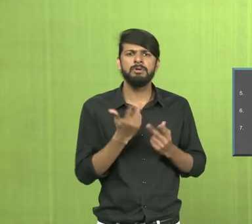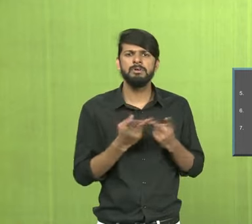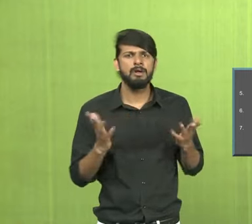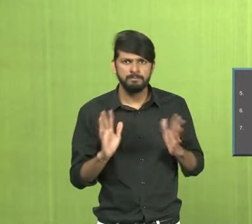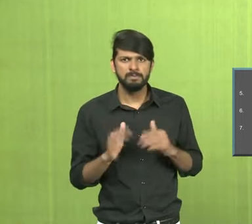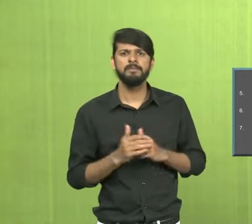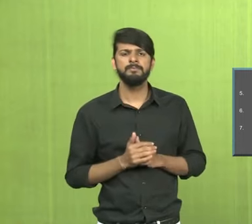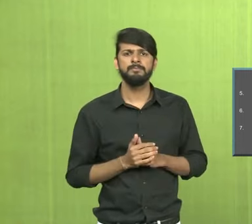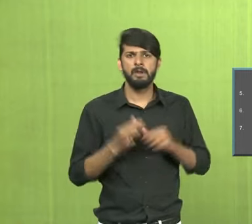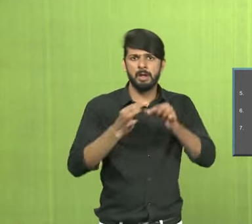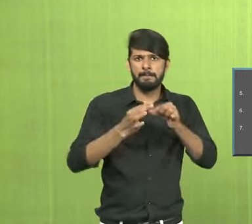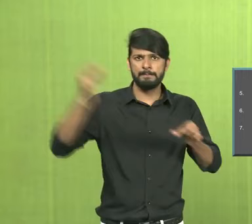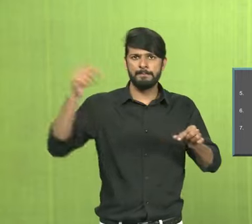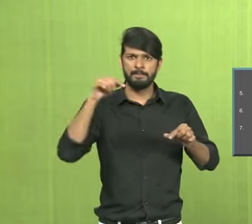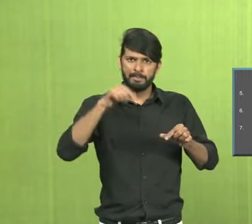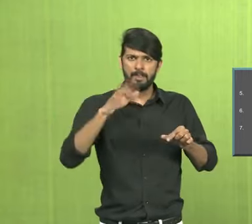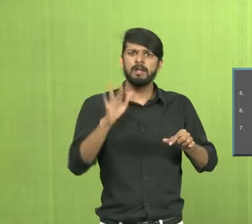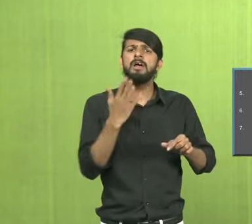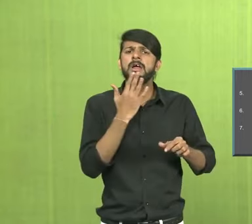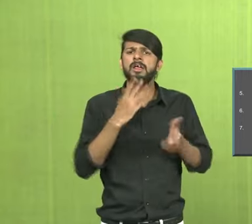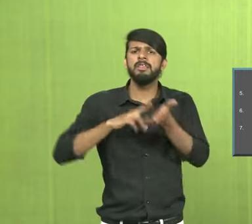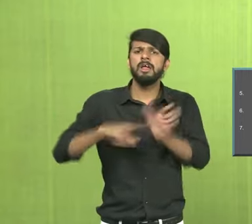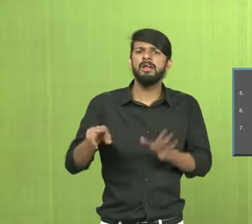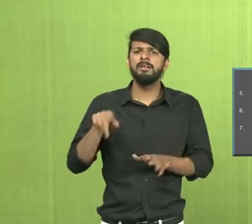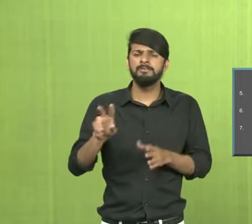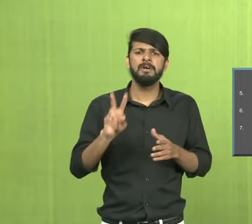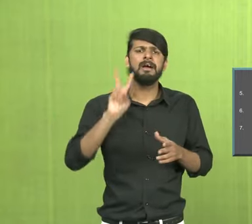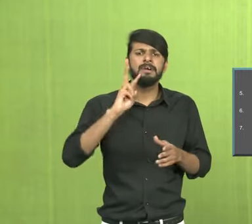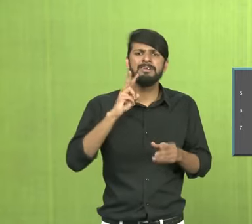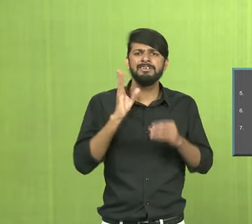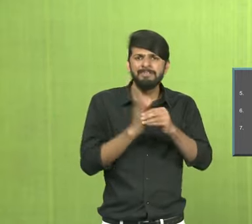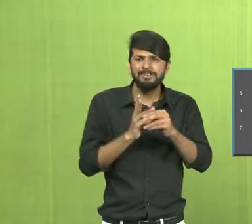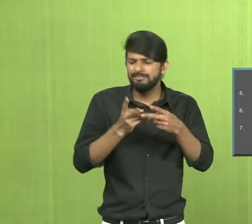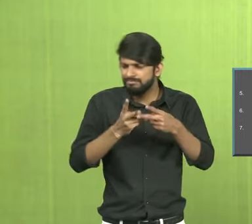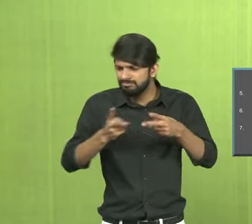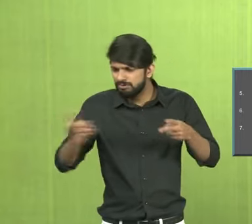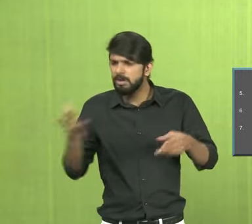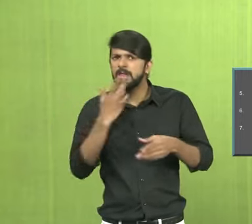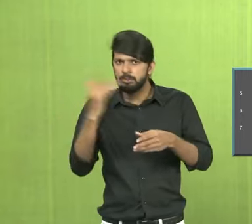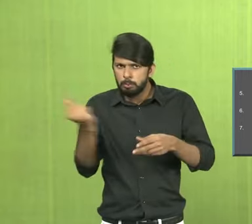the colors used for making kalamkari are natural vegetable colors.